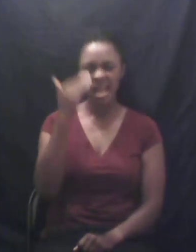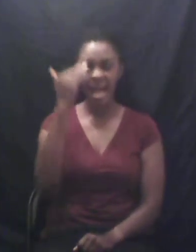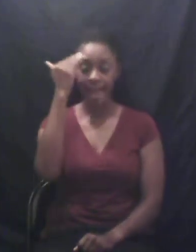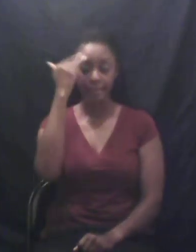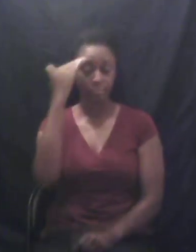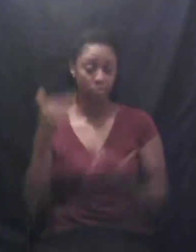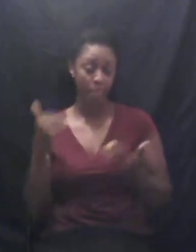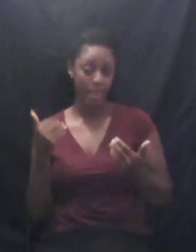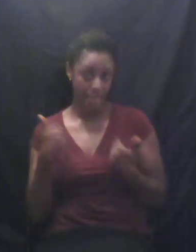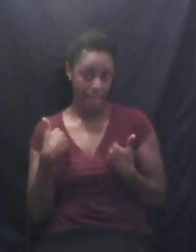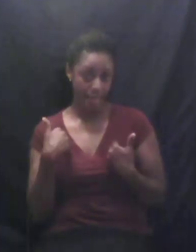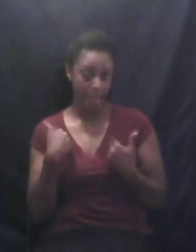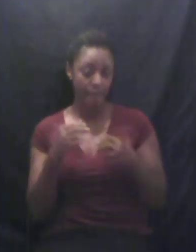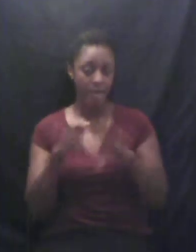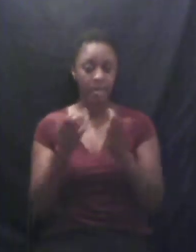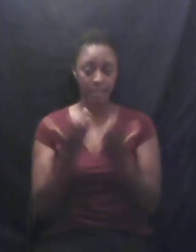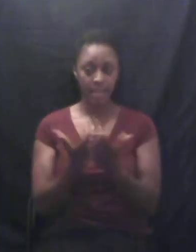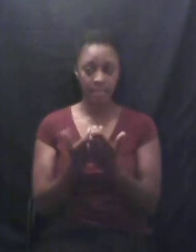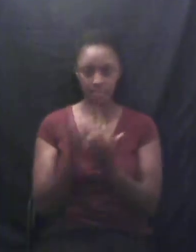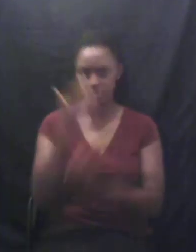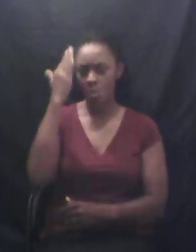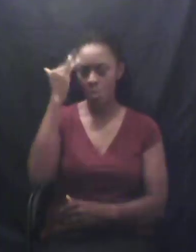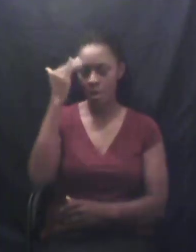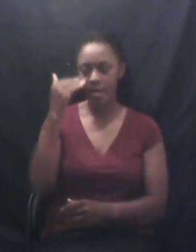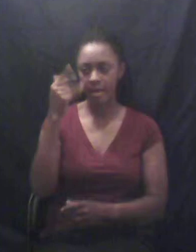offering the certificate, but you would have to go online and find